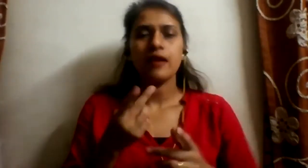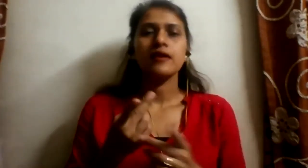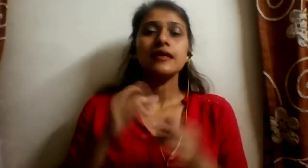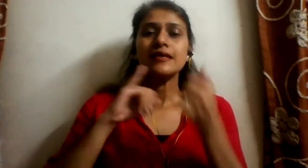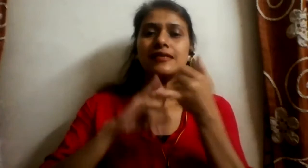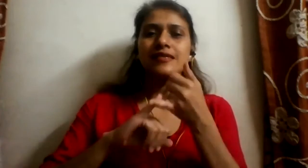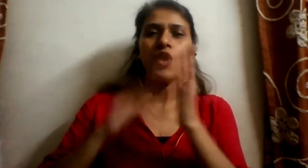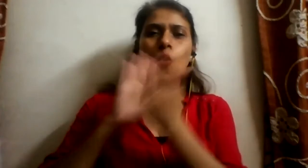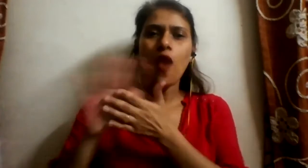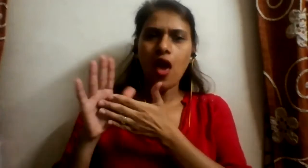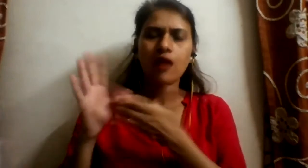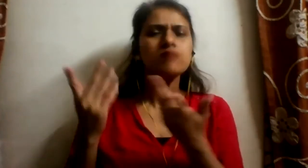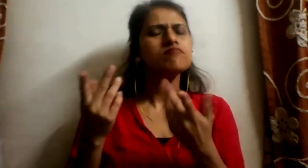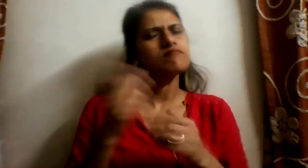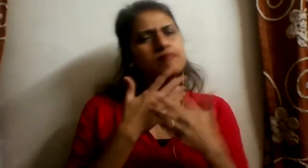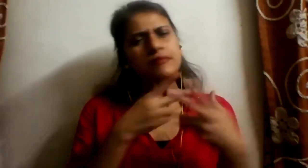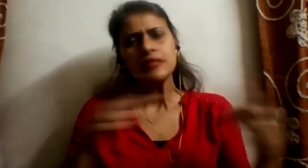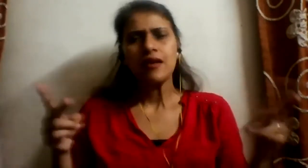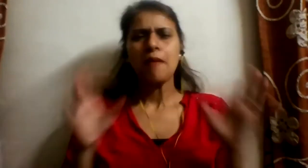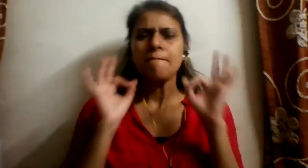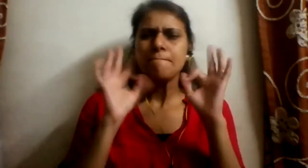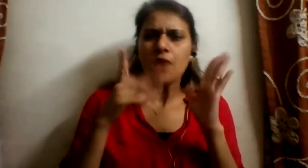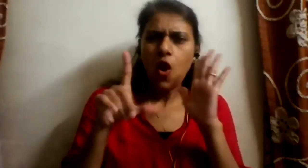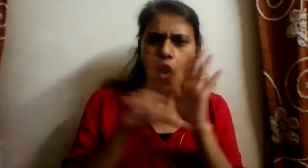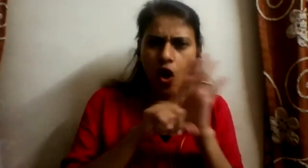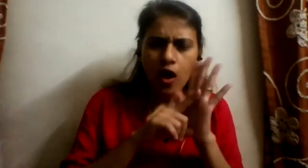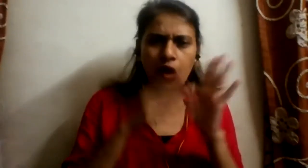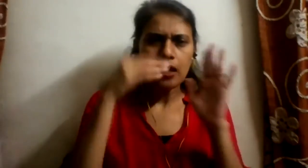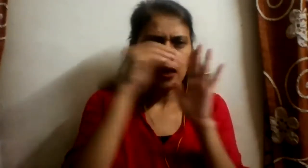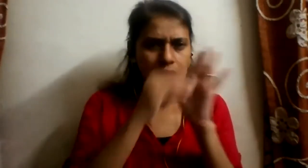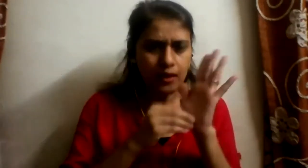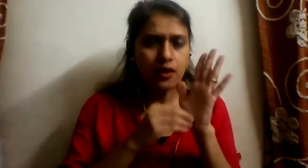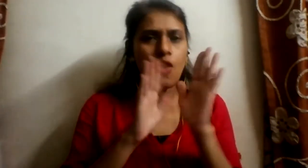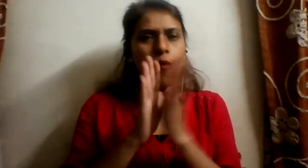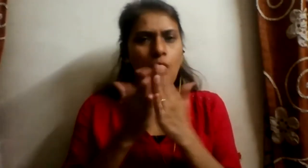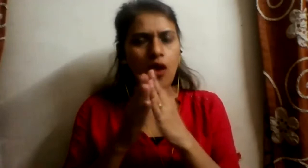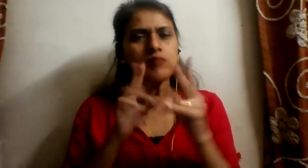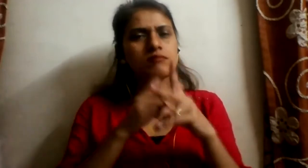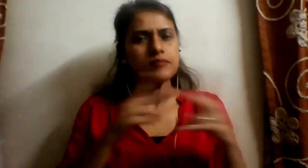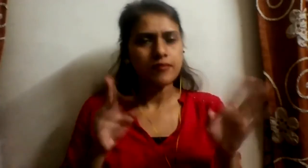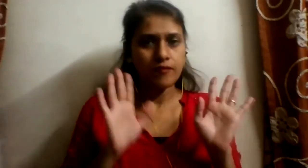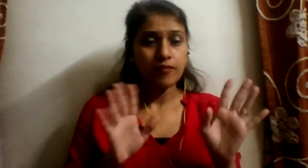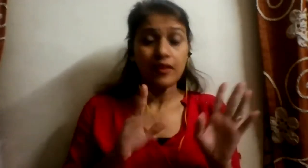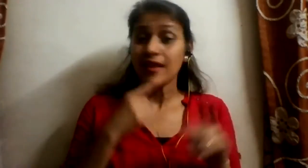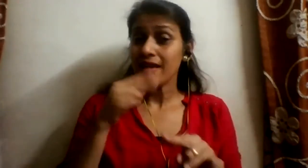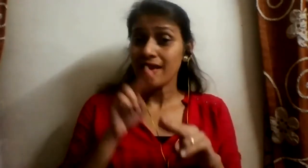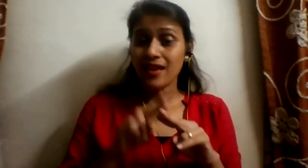And I always say the best of laws can remain in statute books if we are not addressing or if you're